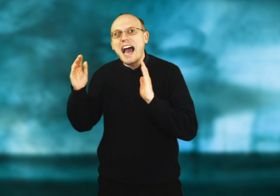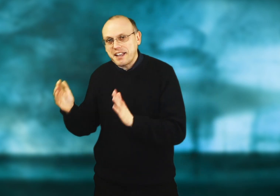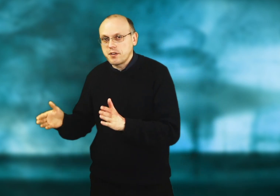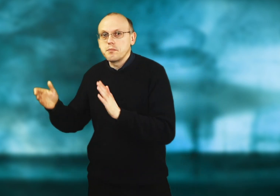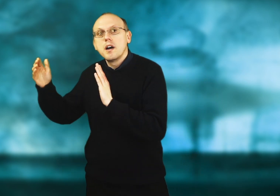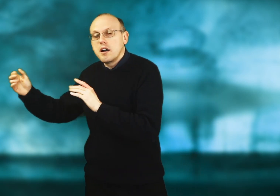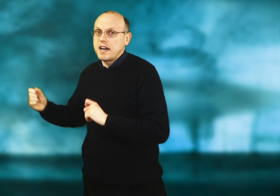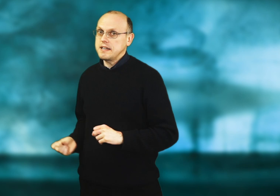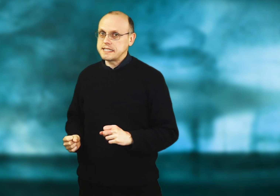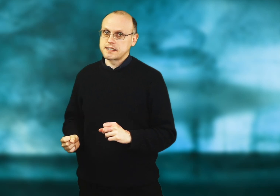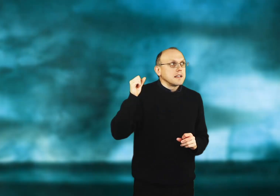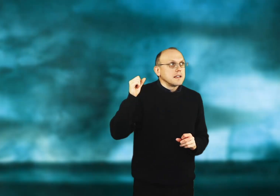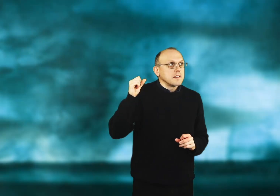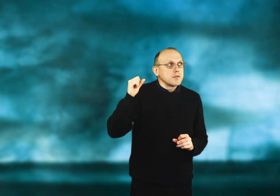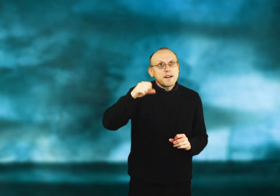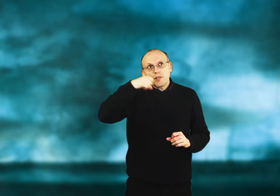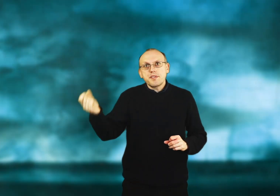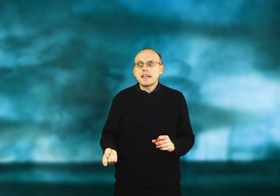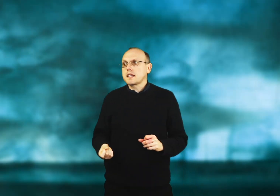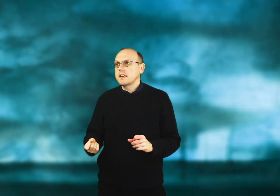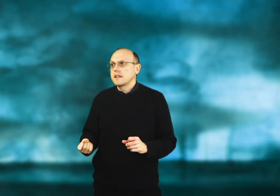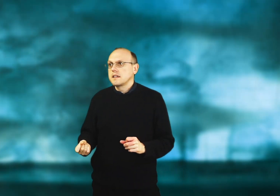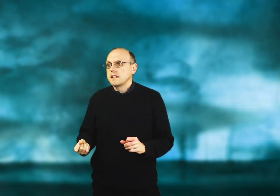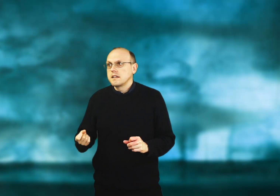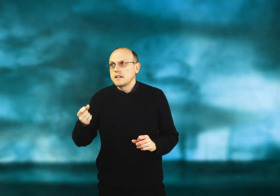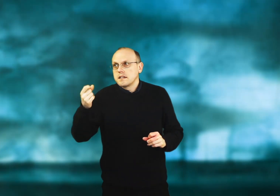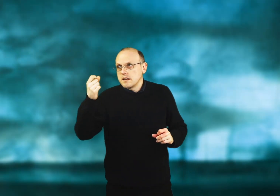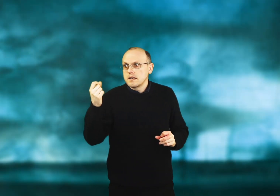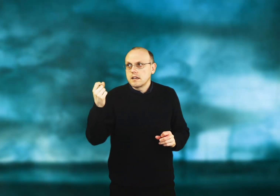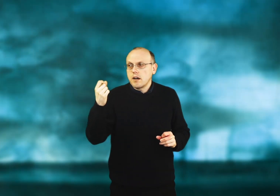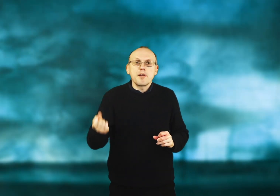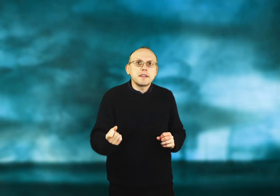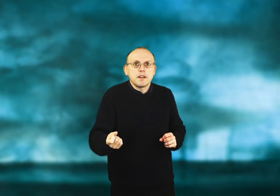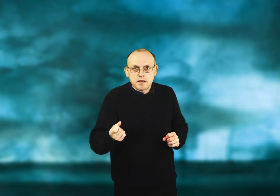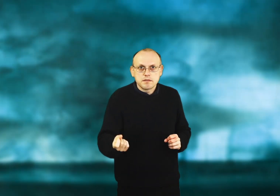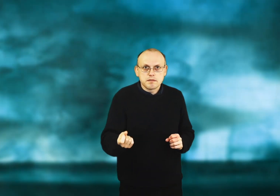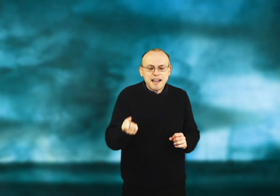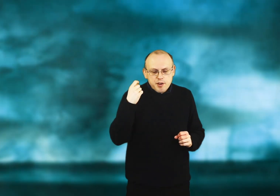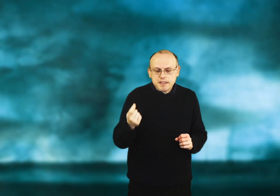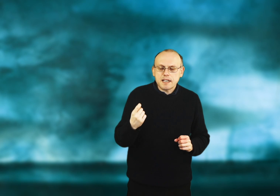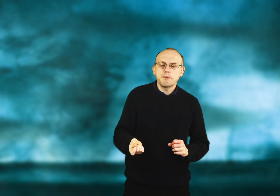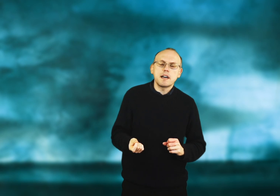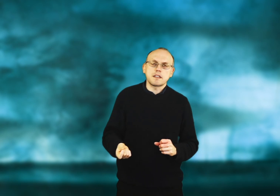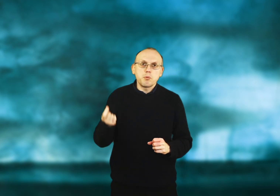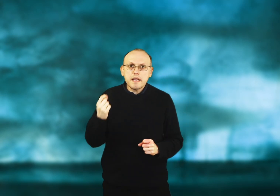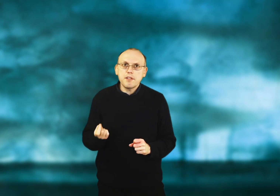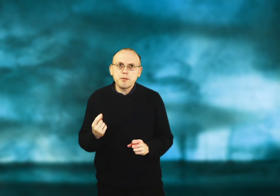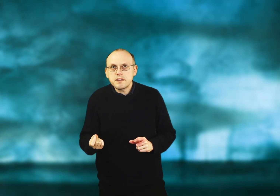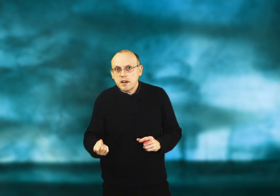item of our list. You have to think of the reader. Have the reader in mind. Will the reader